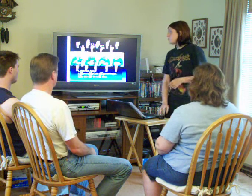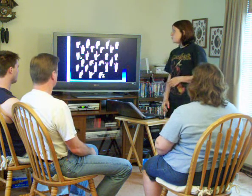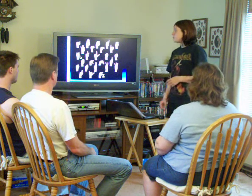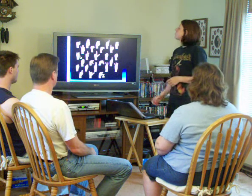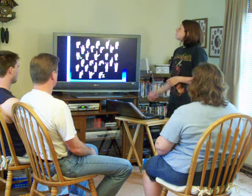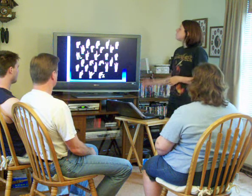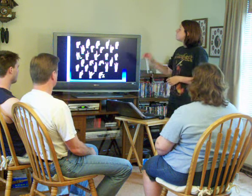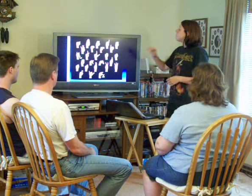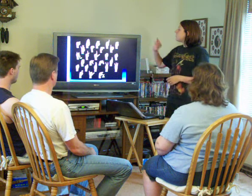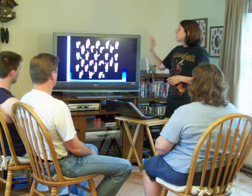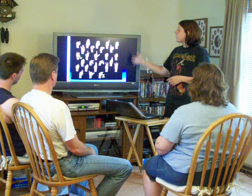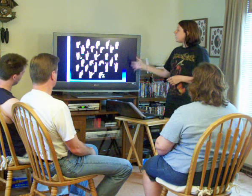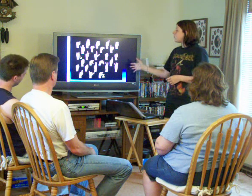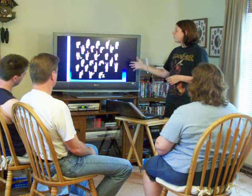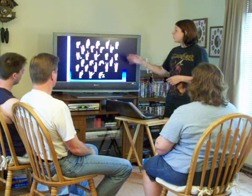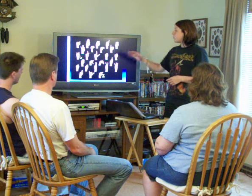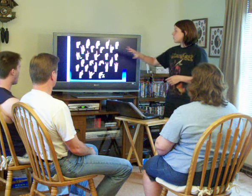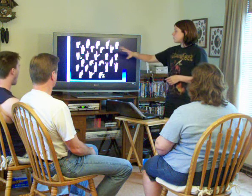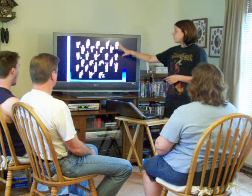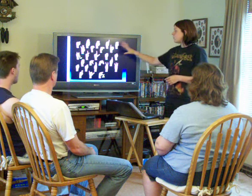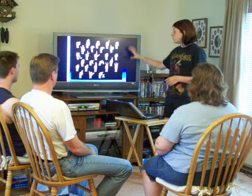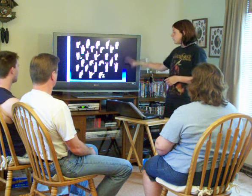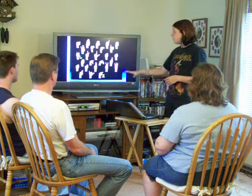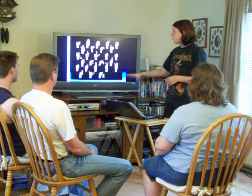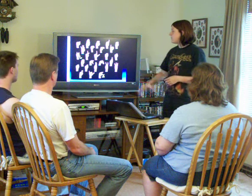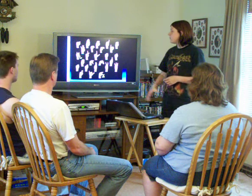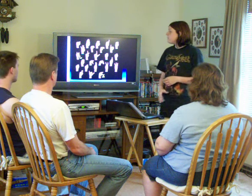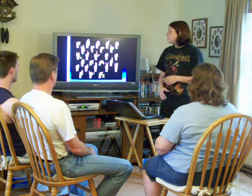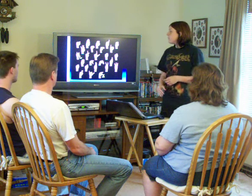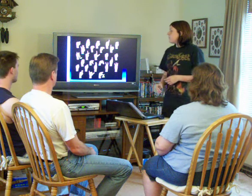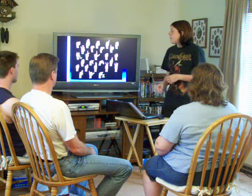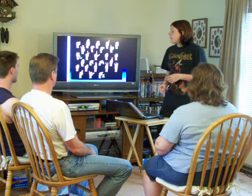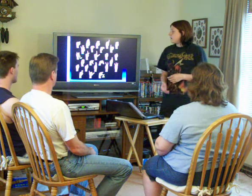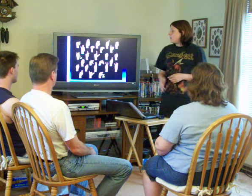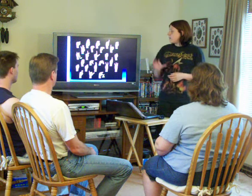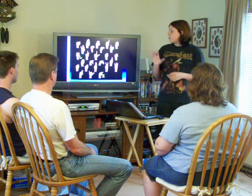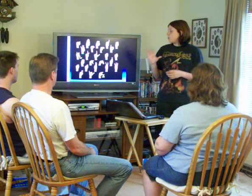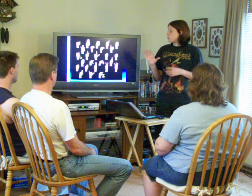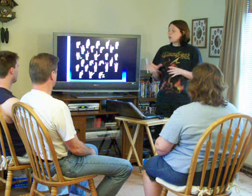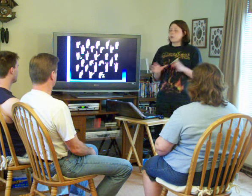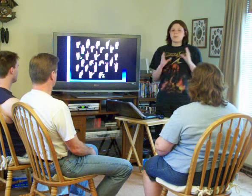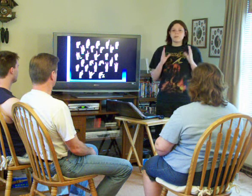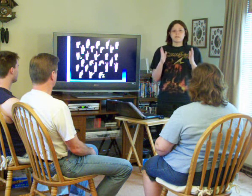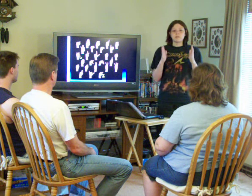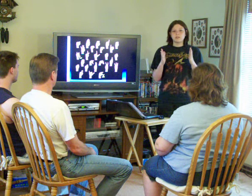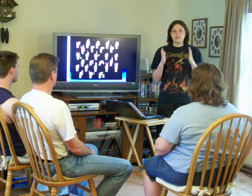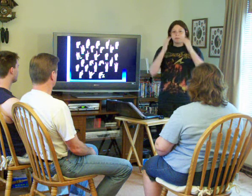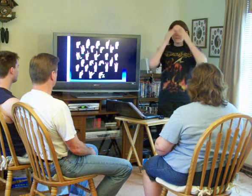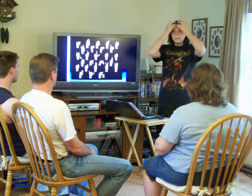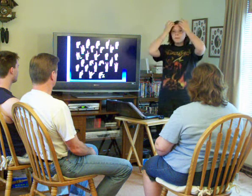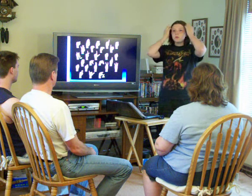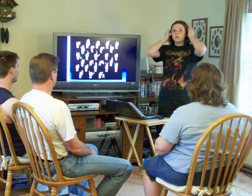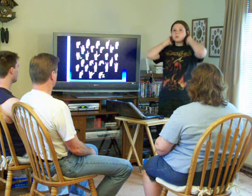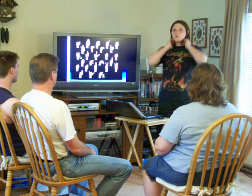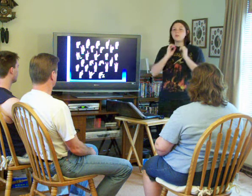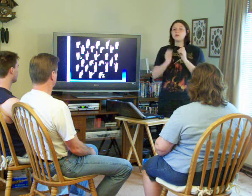you continue with your name, which is out there, and when you're talking about your first name, you